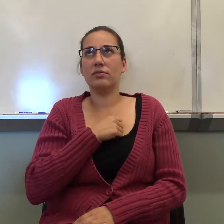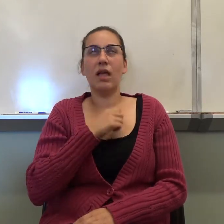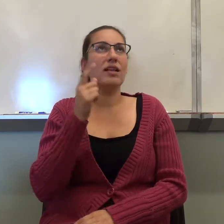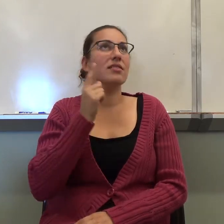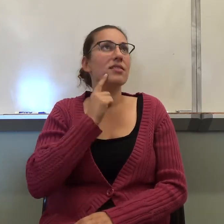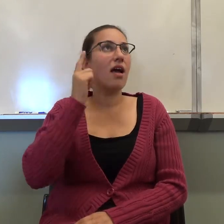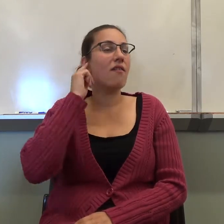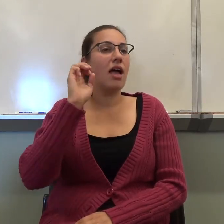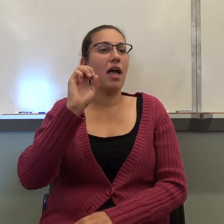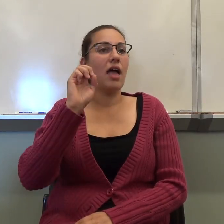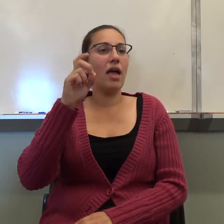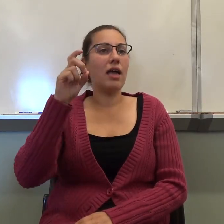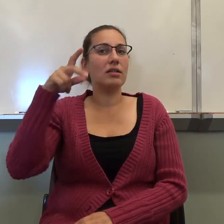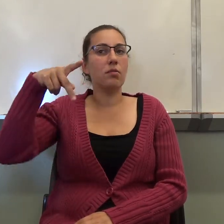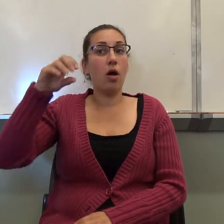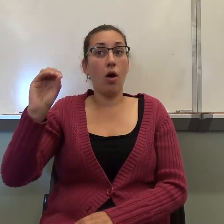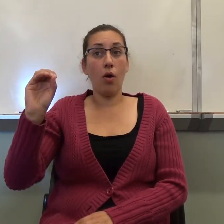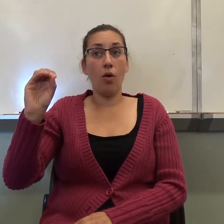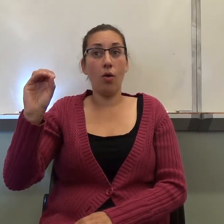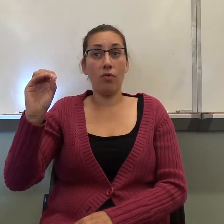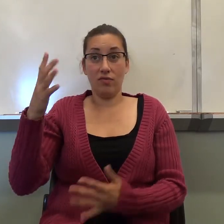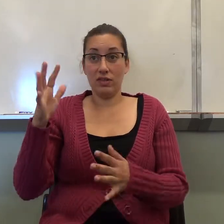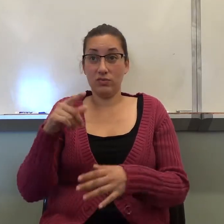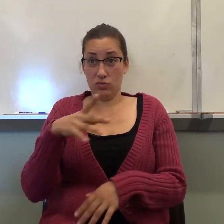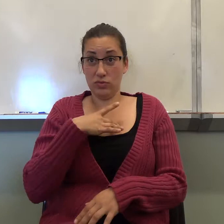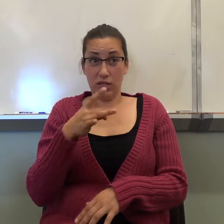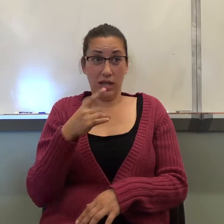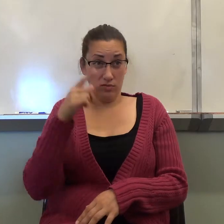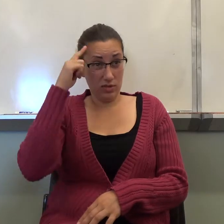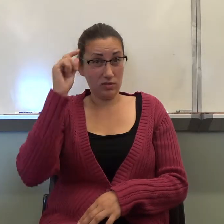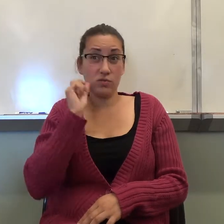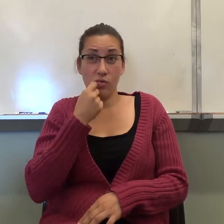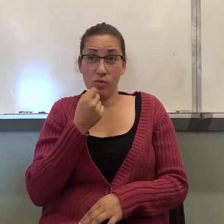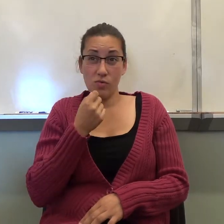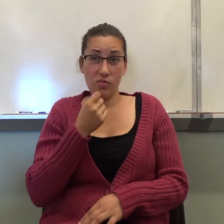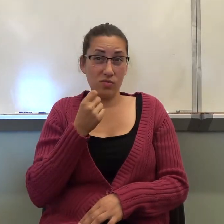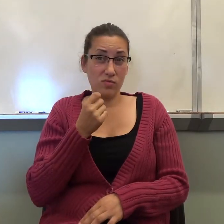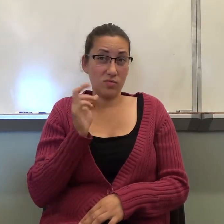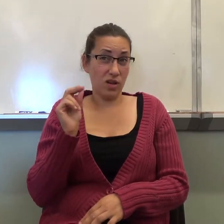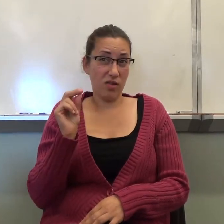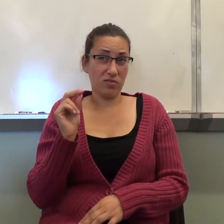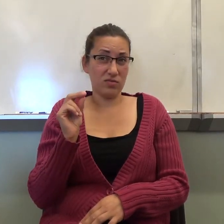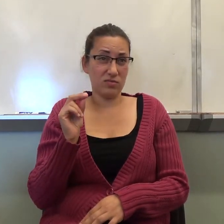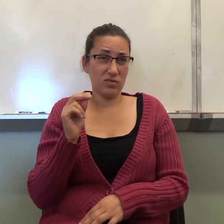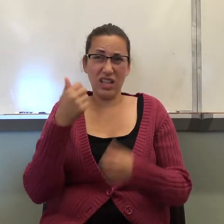equal to A times B plus A times C. We were using it going that way just a few minutes ago.